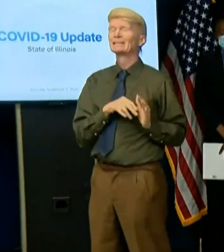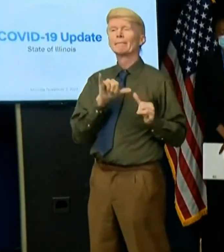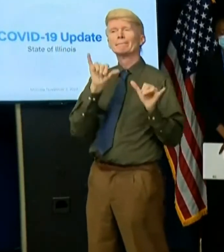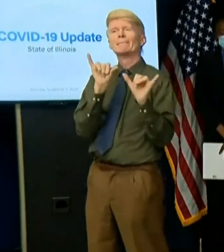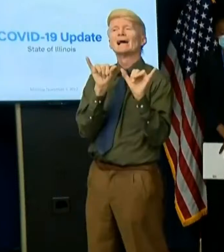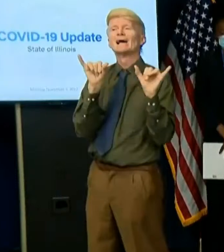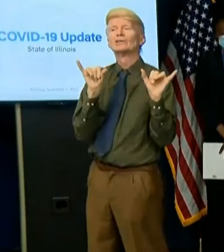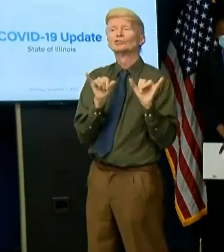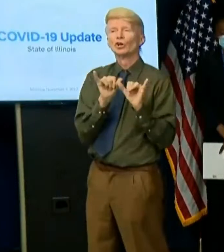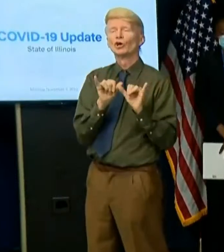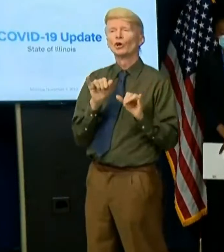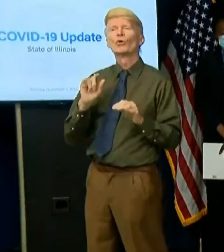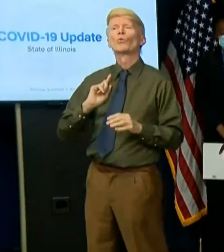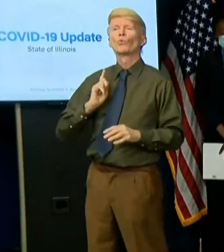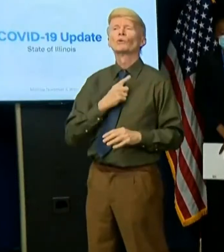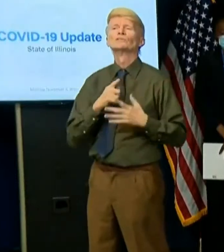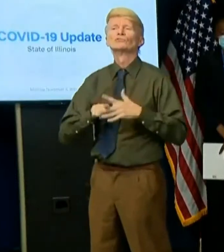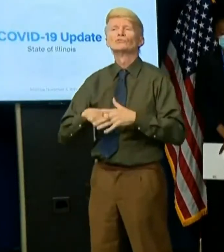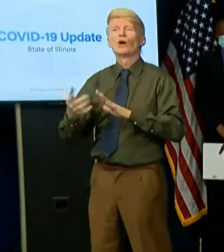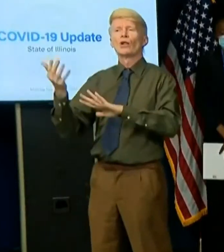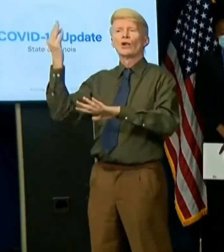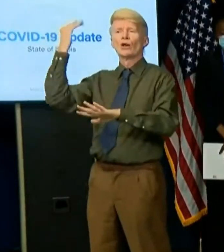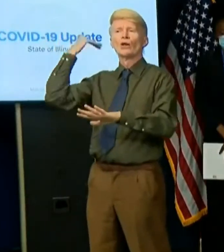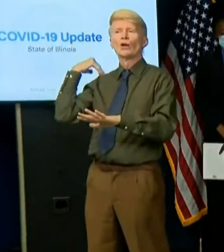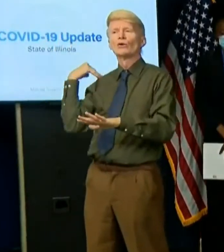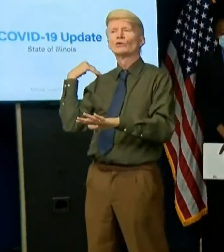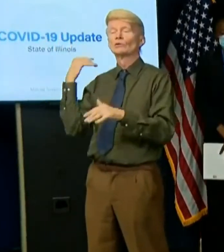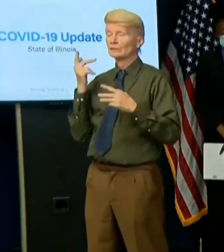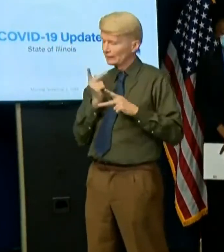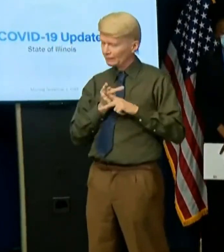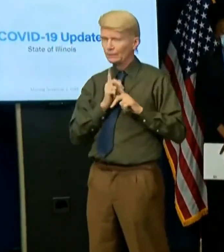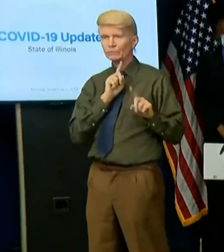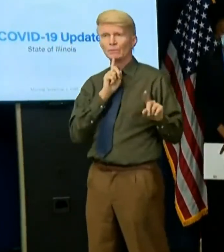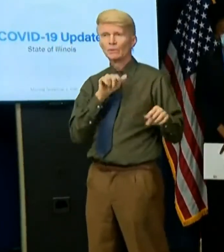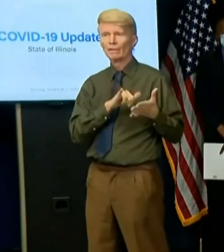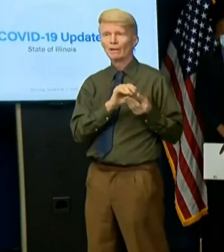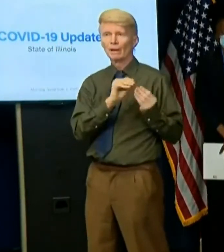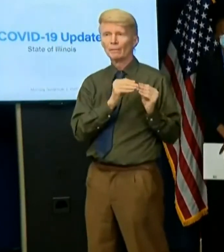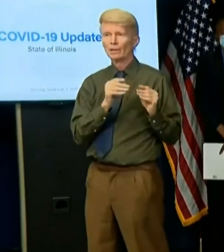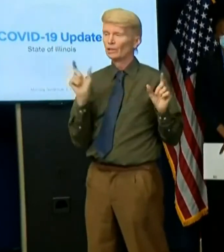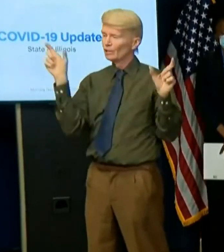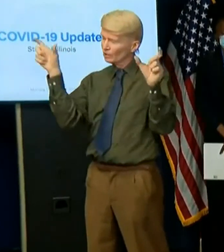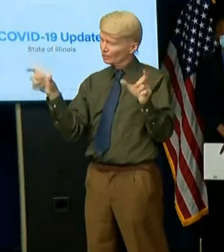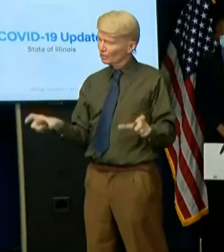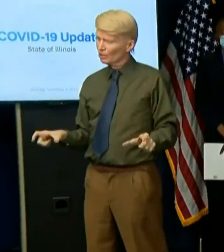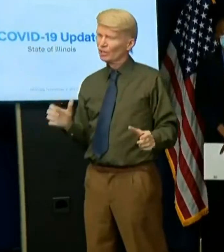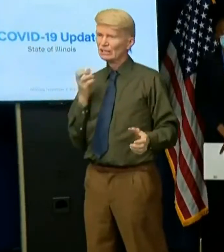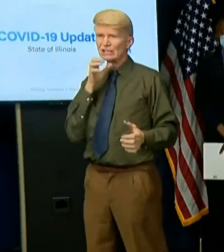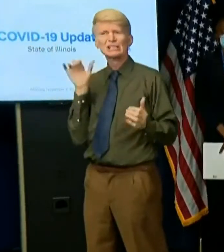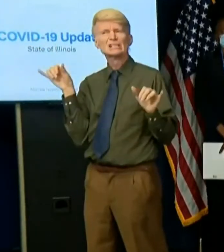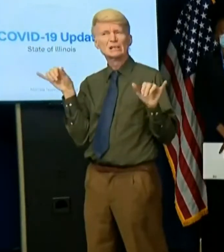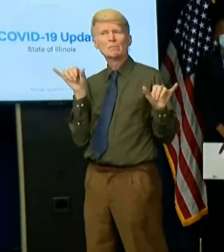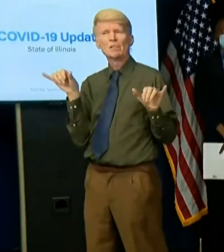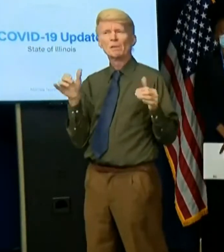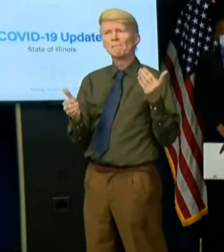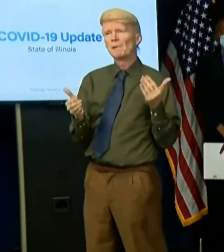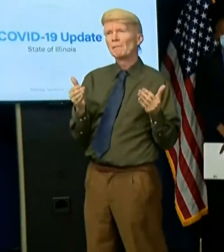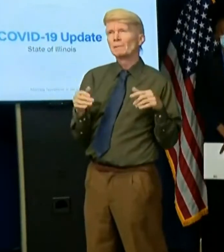we began with very, very early on. We continue to report that. They track fairly closely. They're about 1 to